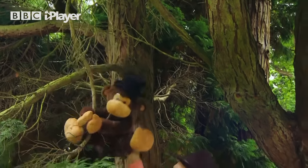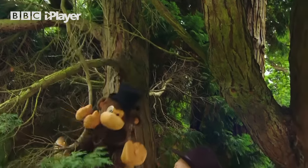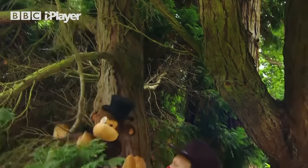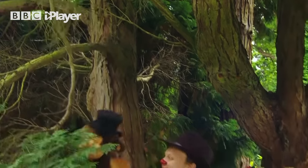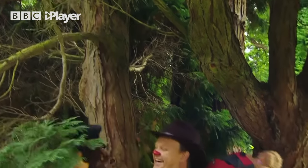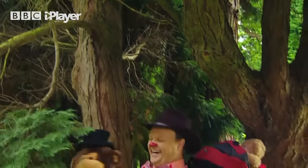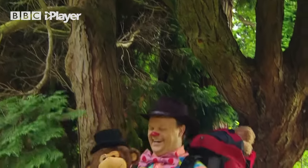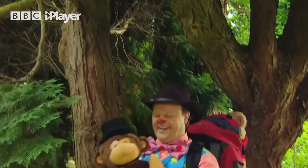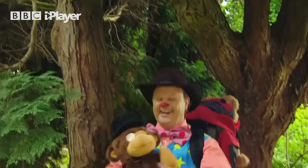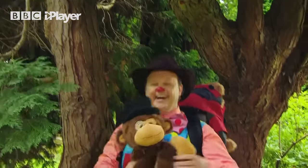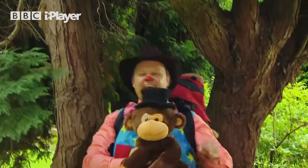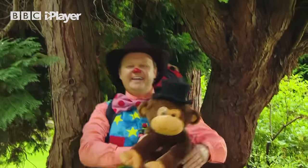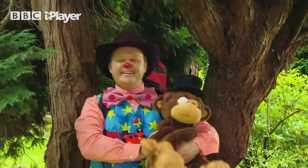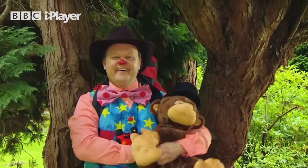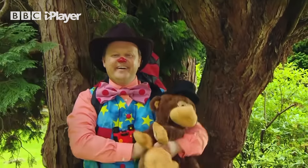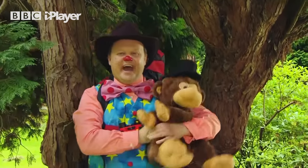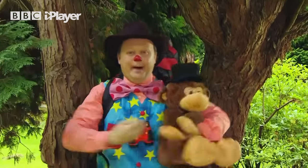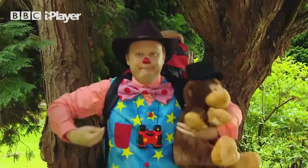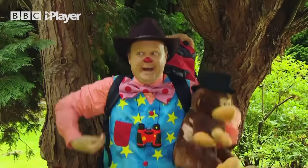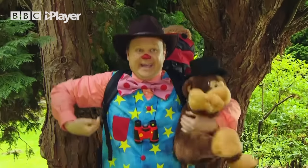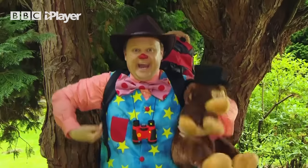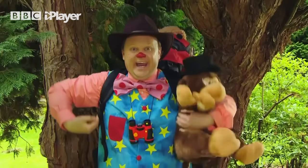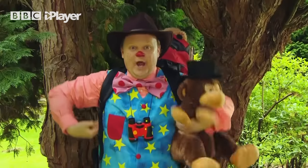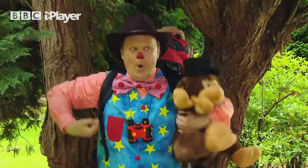is it's lord monkey